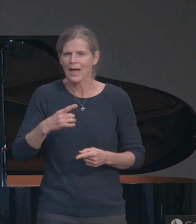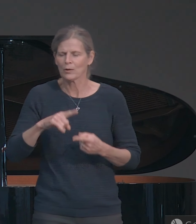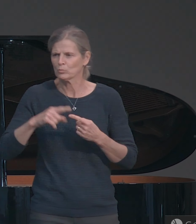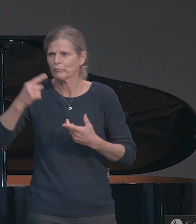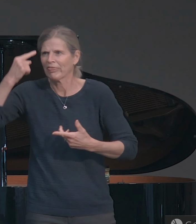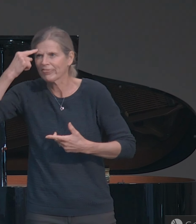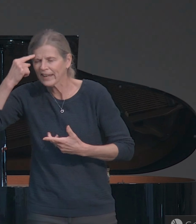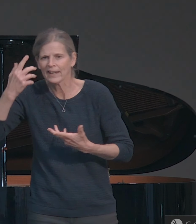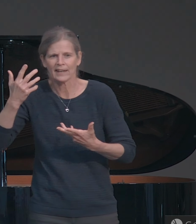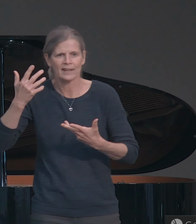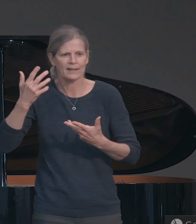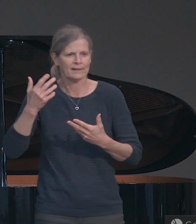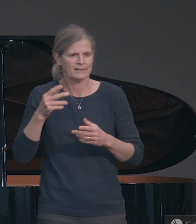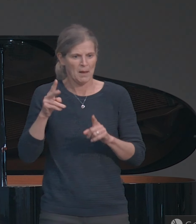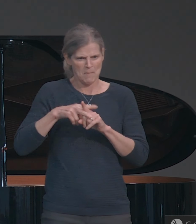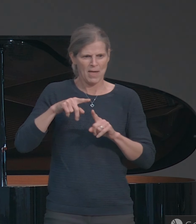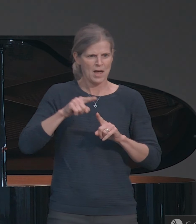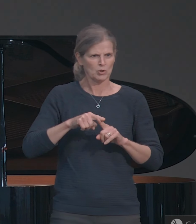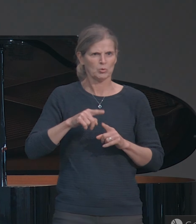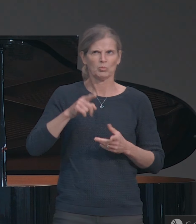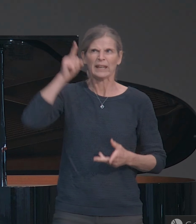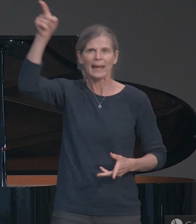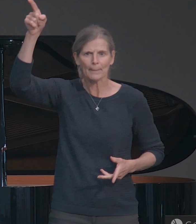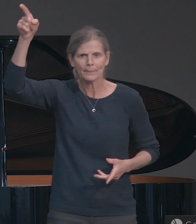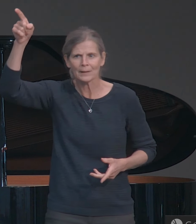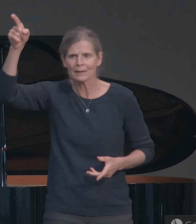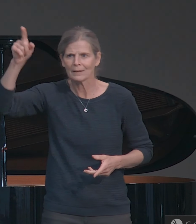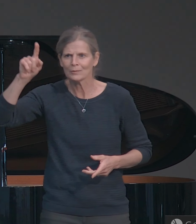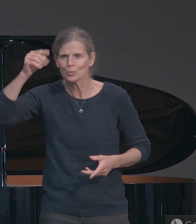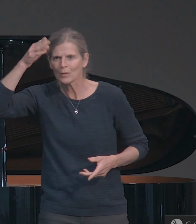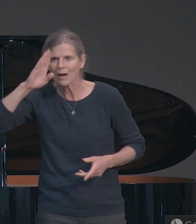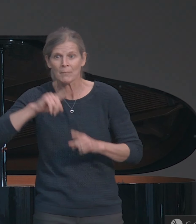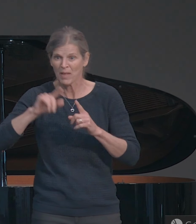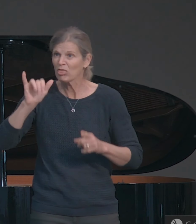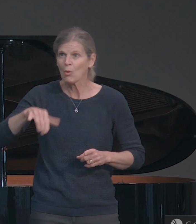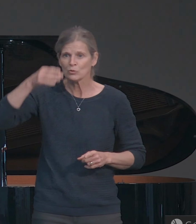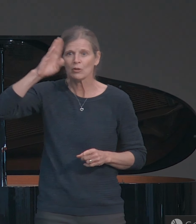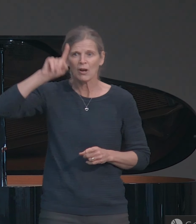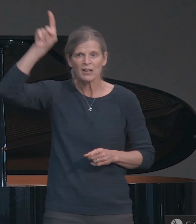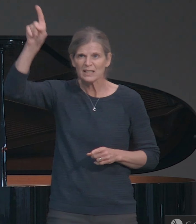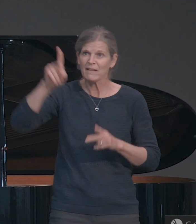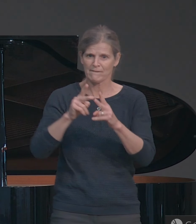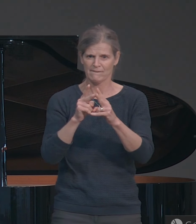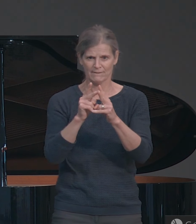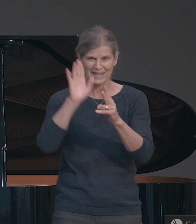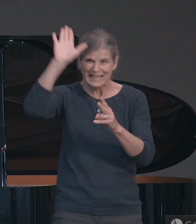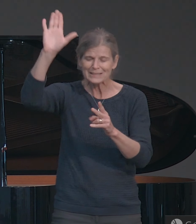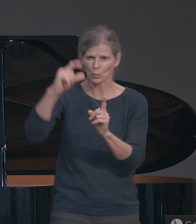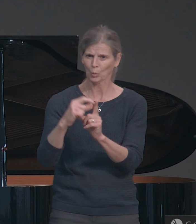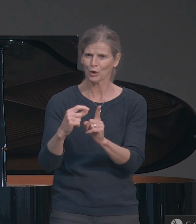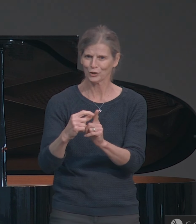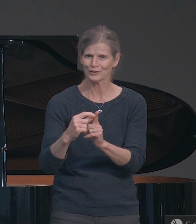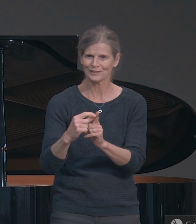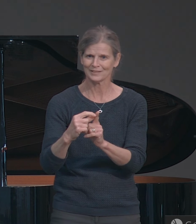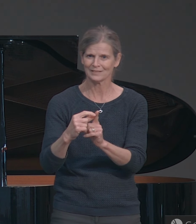think apply to God, and yet they are God's very words.